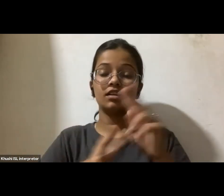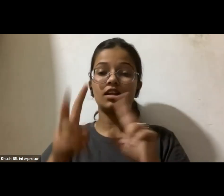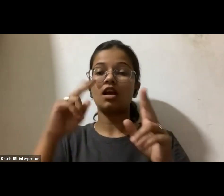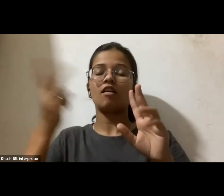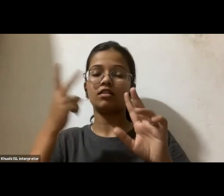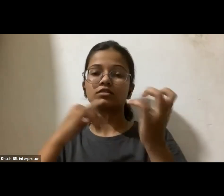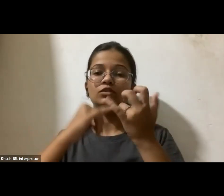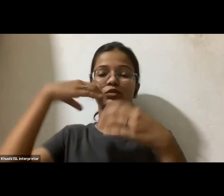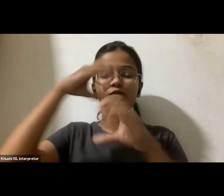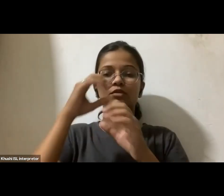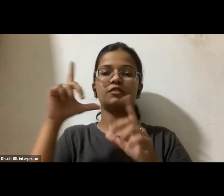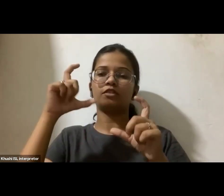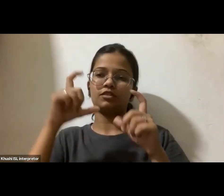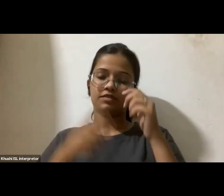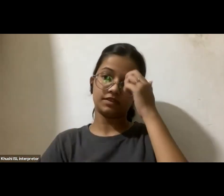photography.